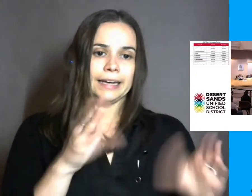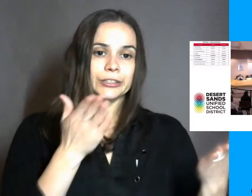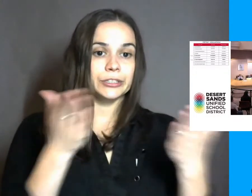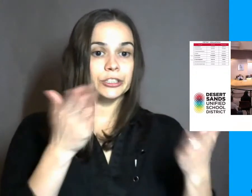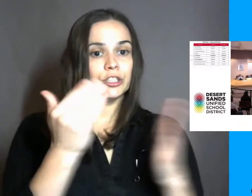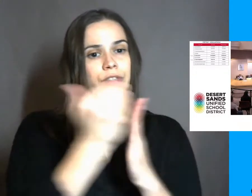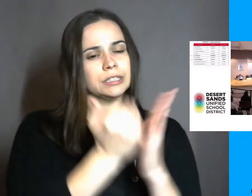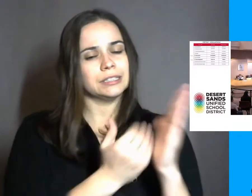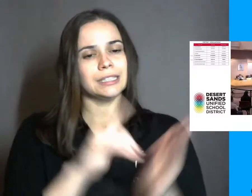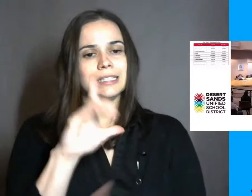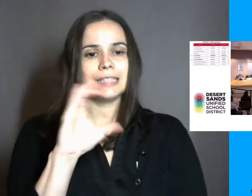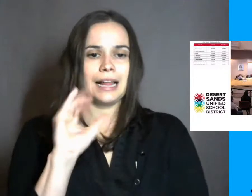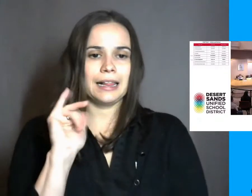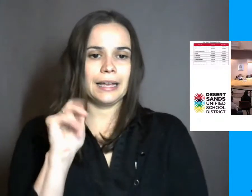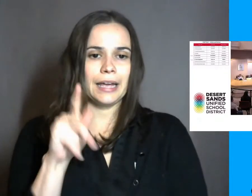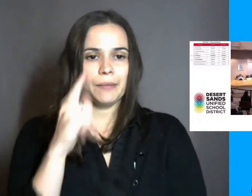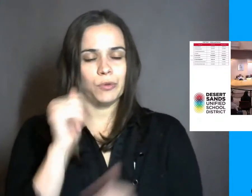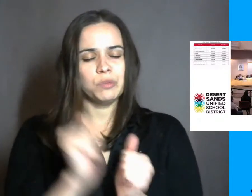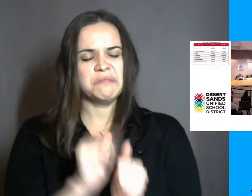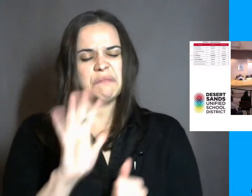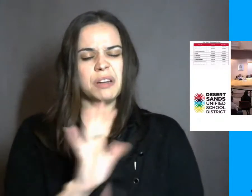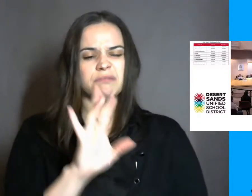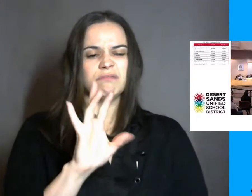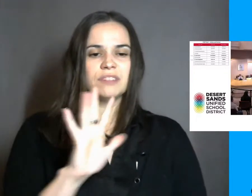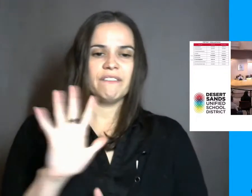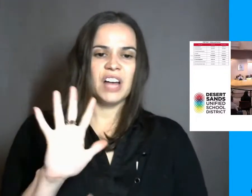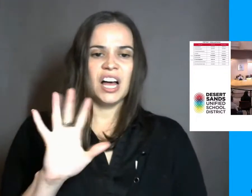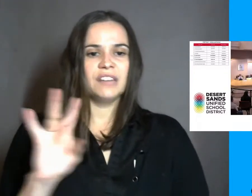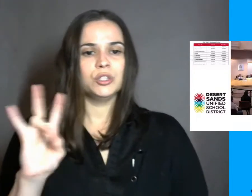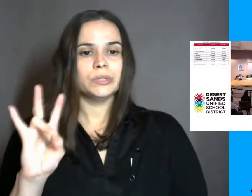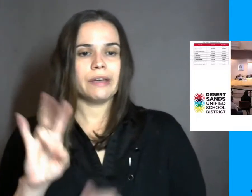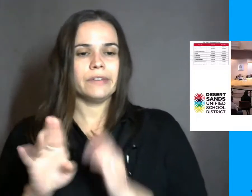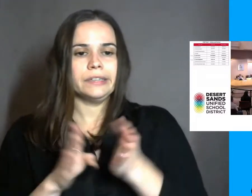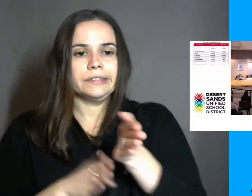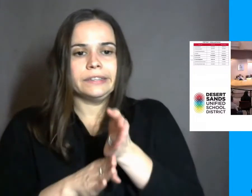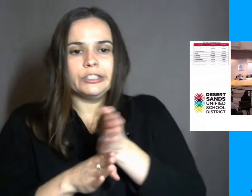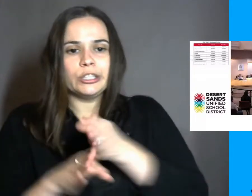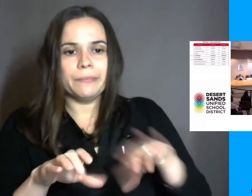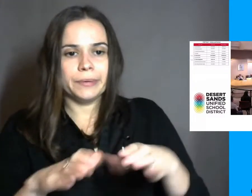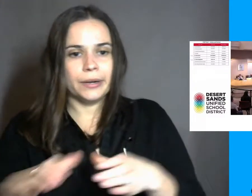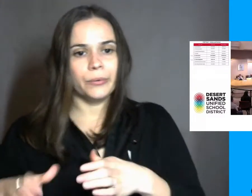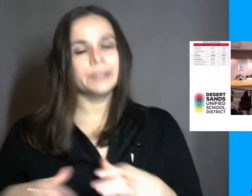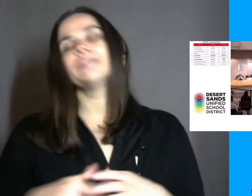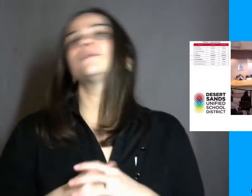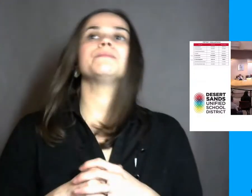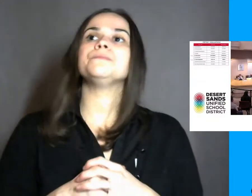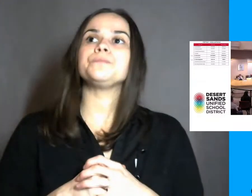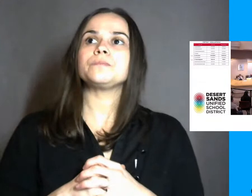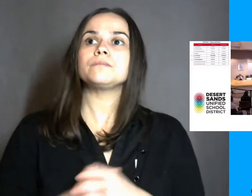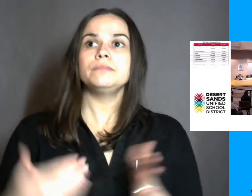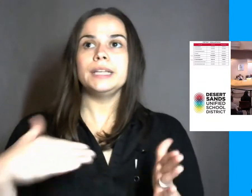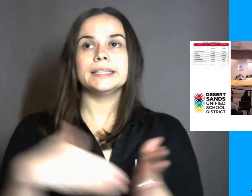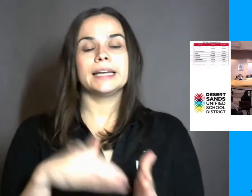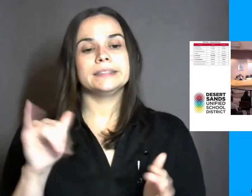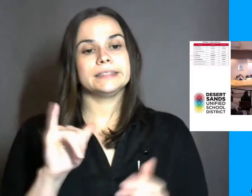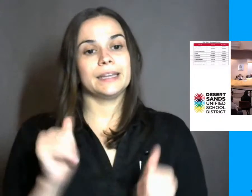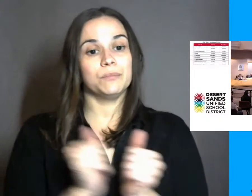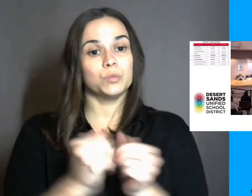about 5 to 7 subcategories per action area. And again, as we mentioned earlier with the bucket